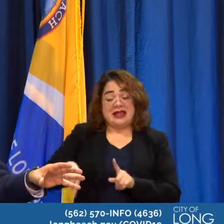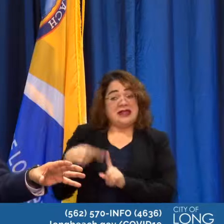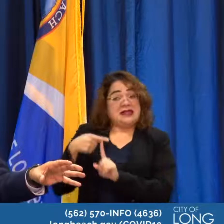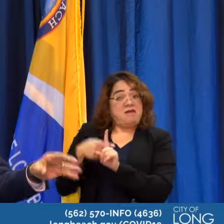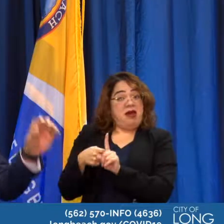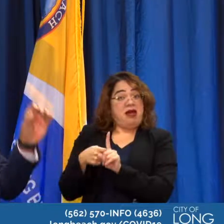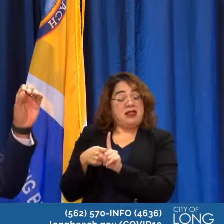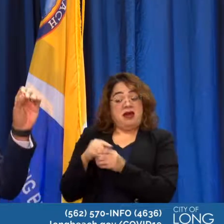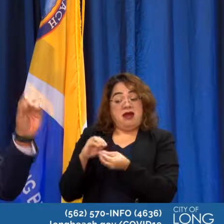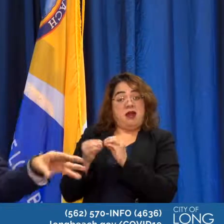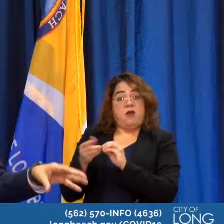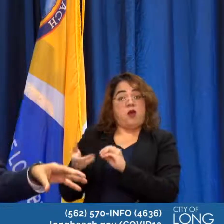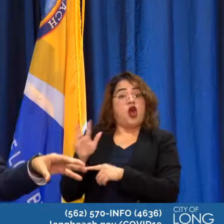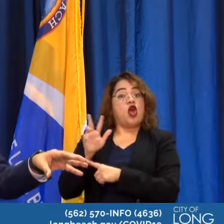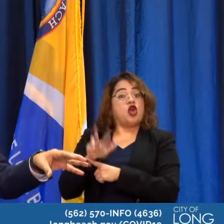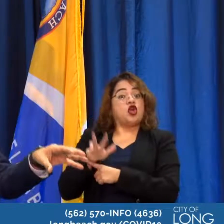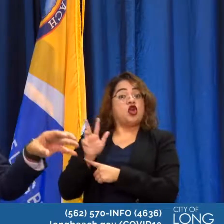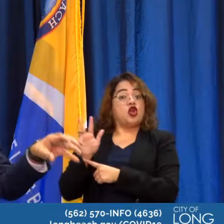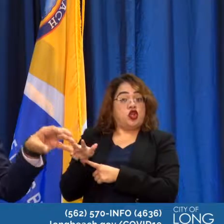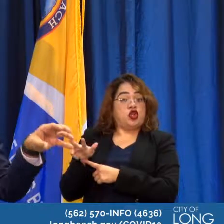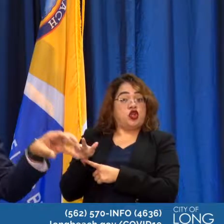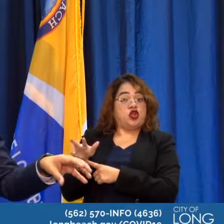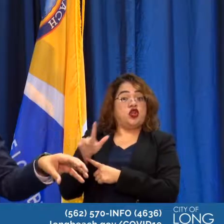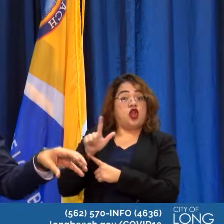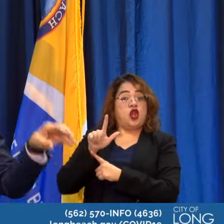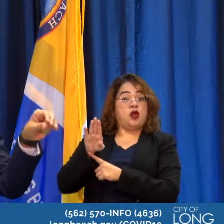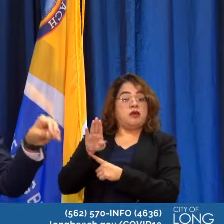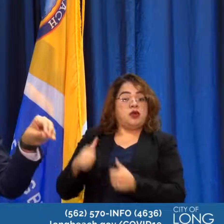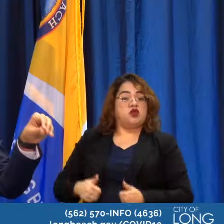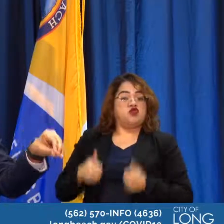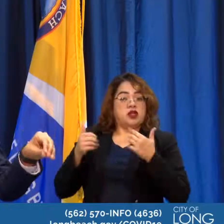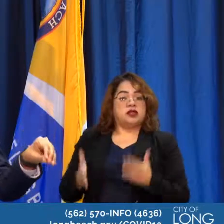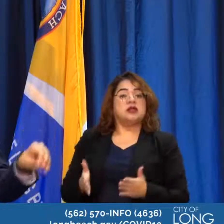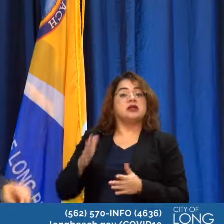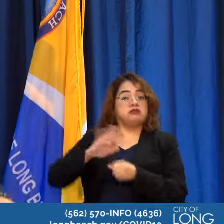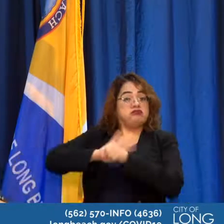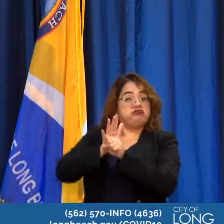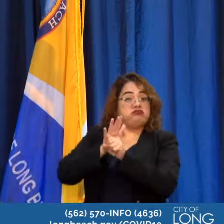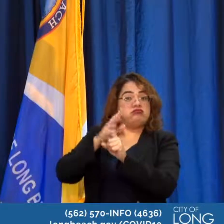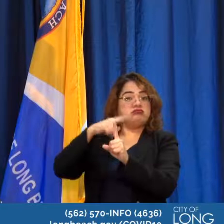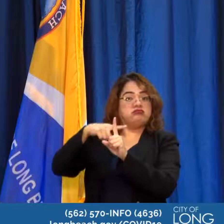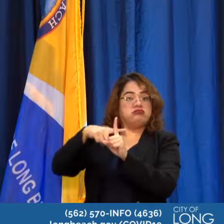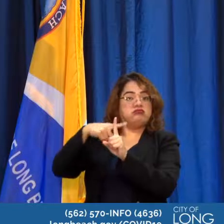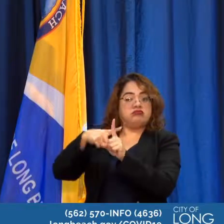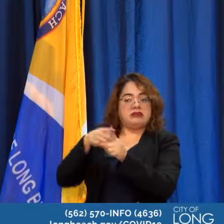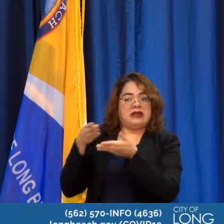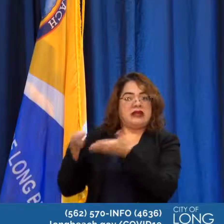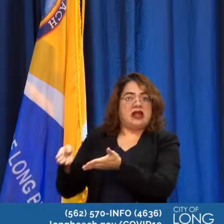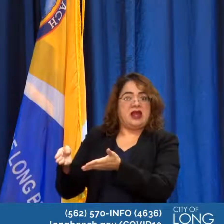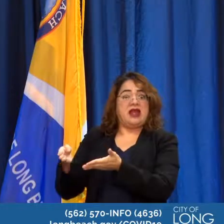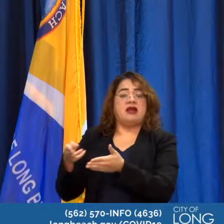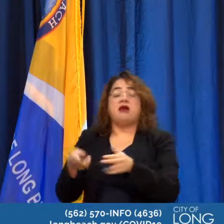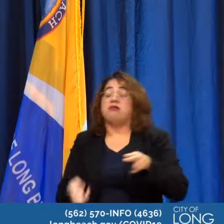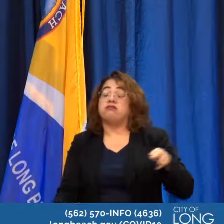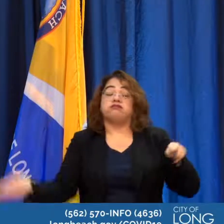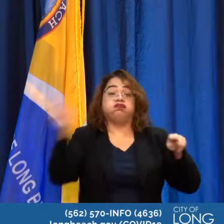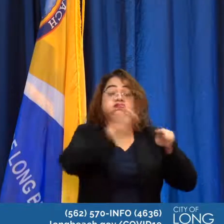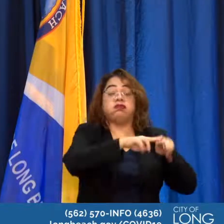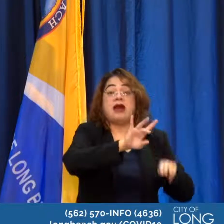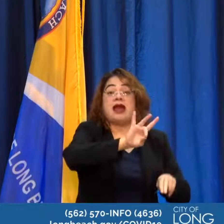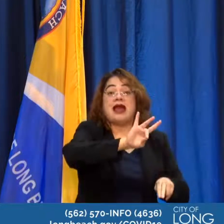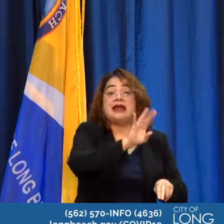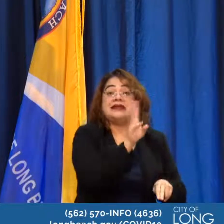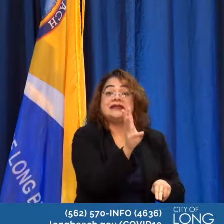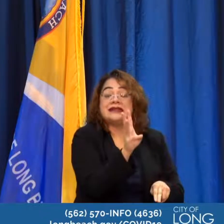month having 33 Long Beach residents in our hospital with COVID-19 to 86 as of